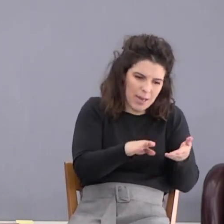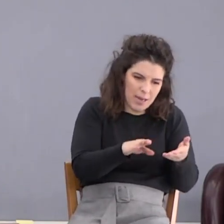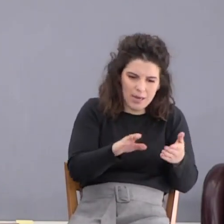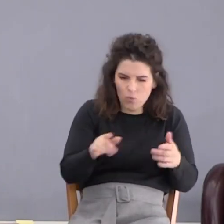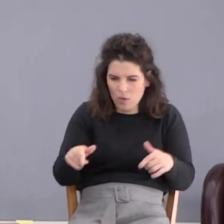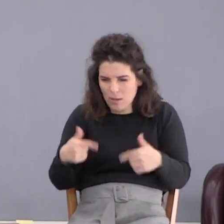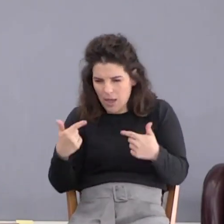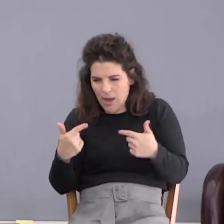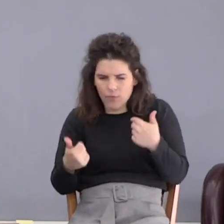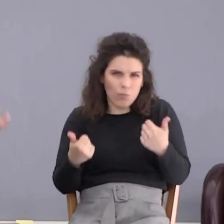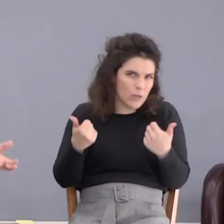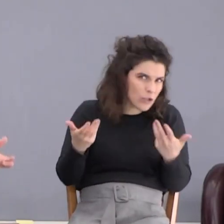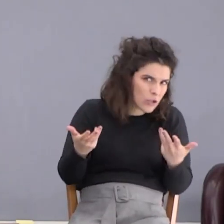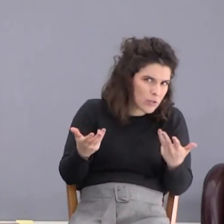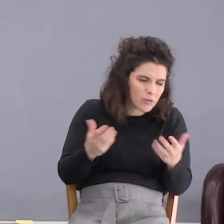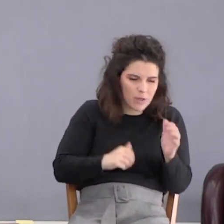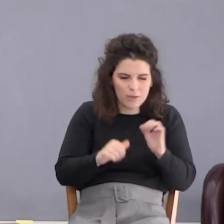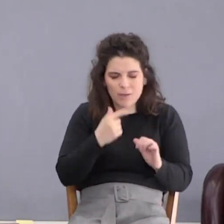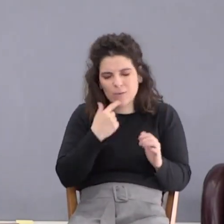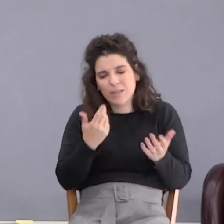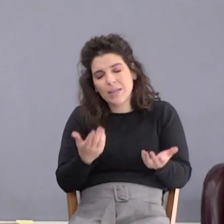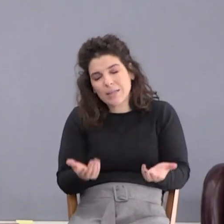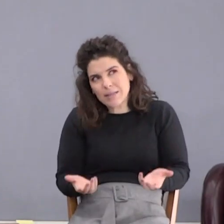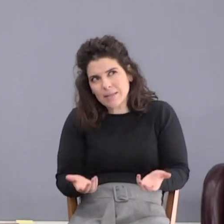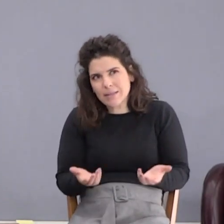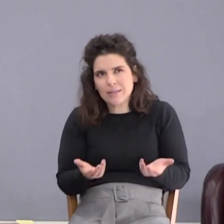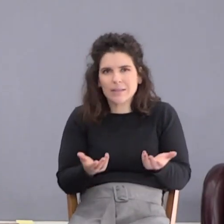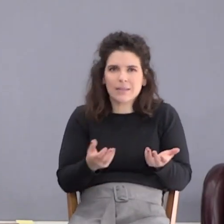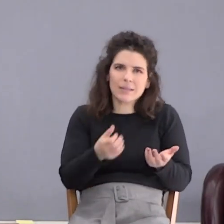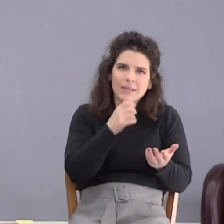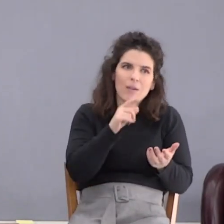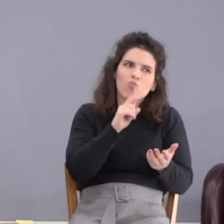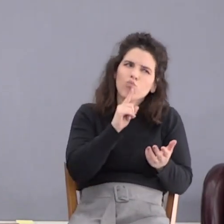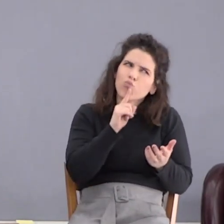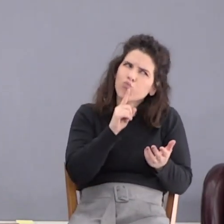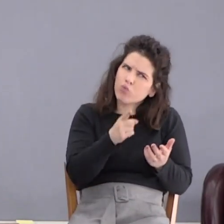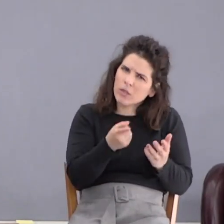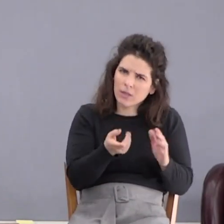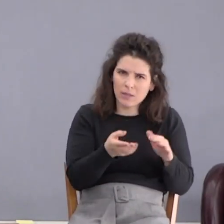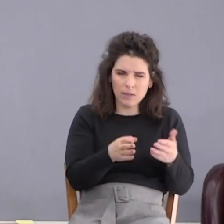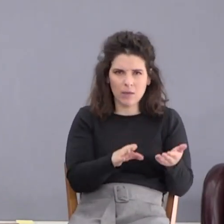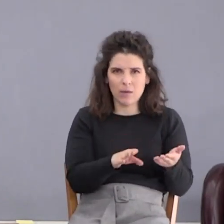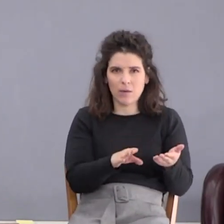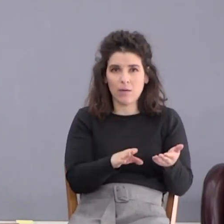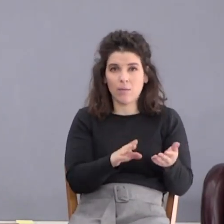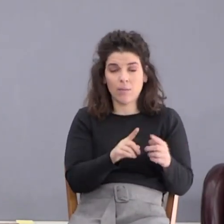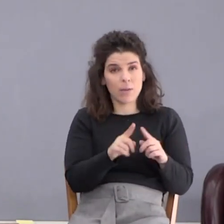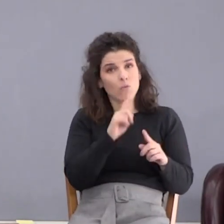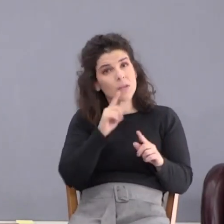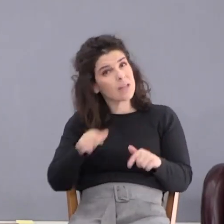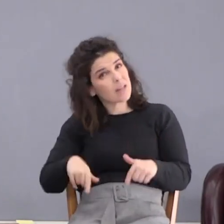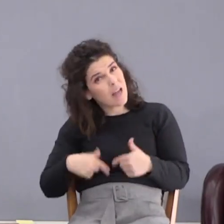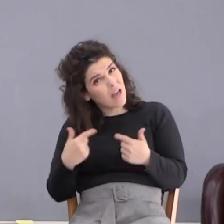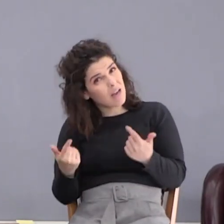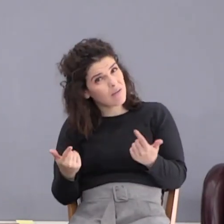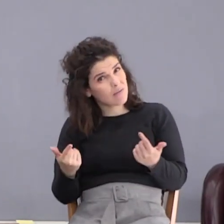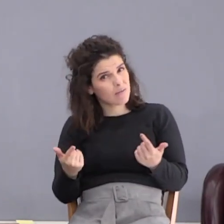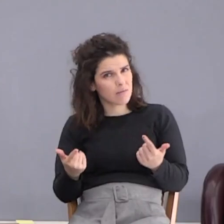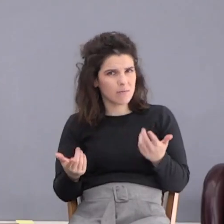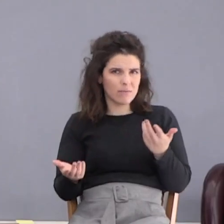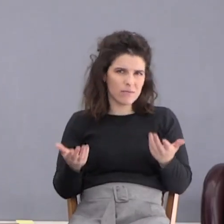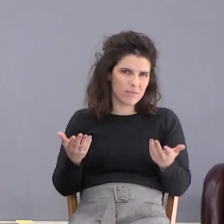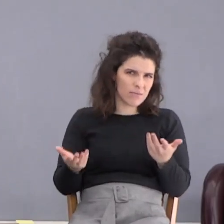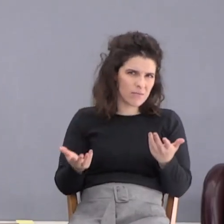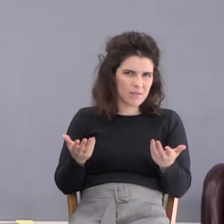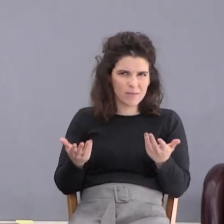alive? Now, science will say, well, it's not really dead, but is it really alive? So we